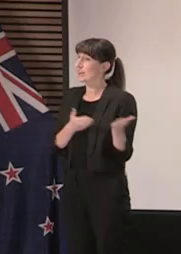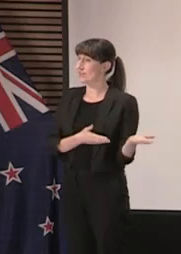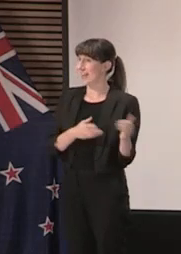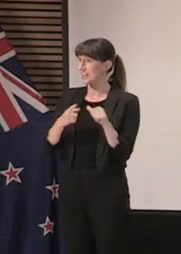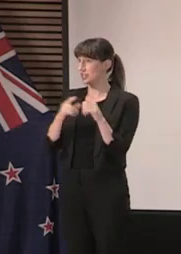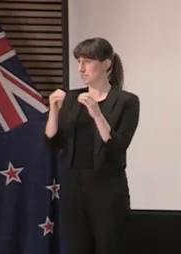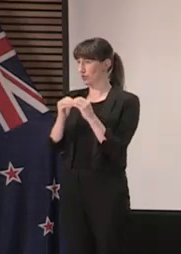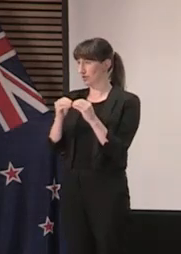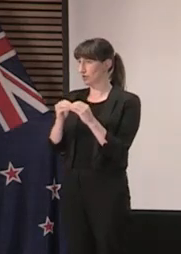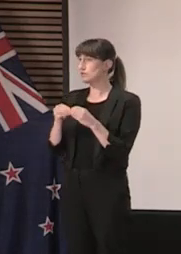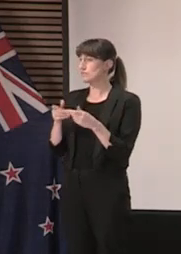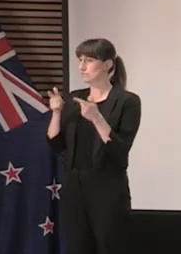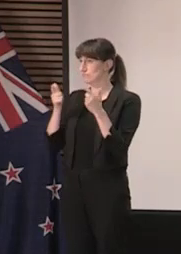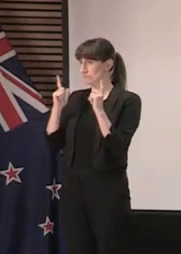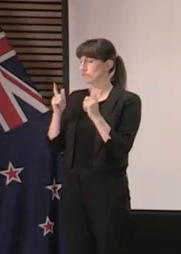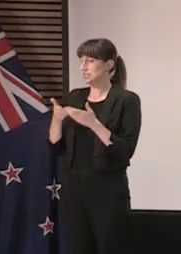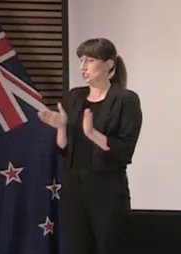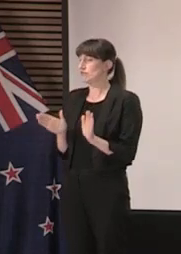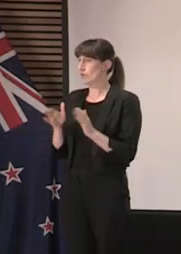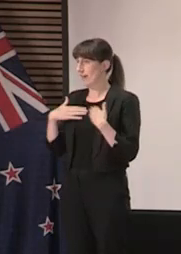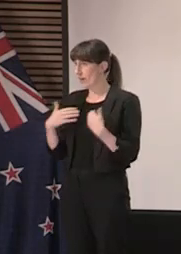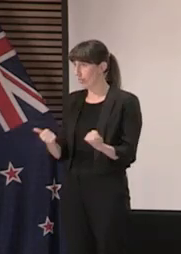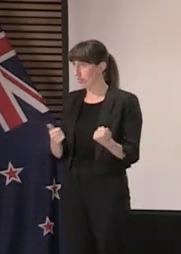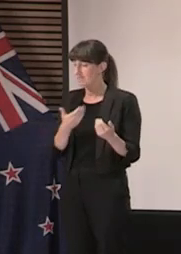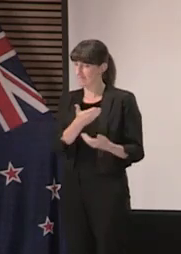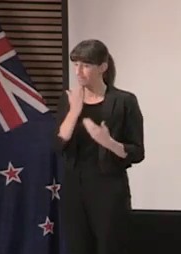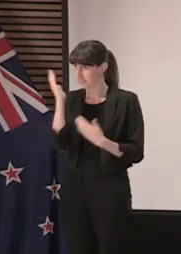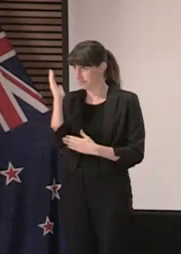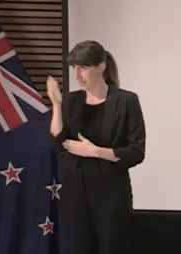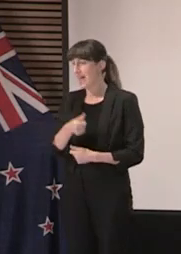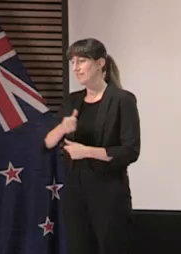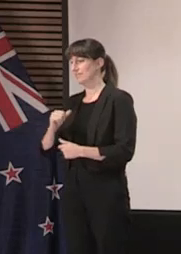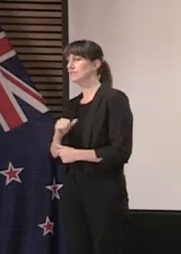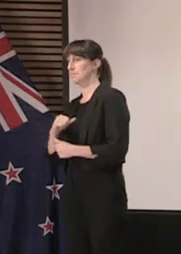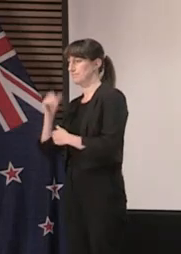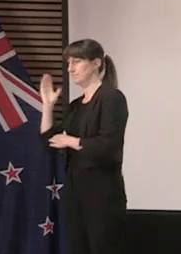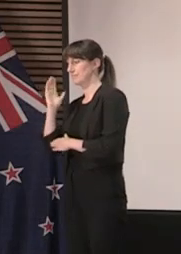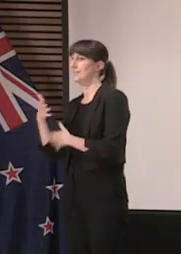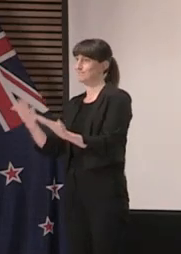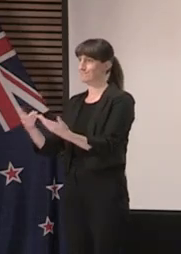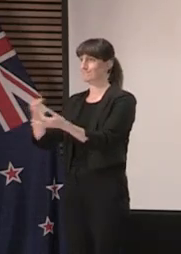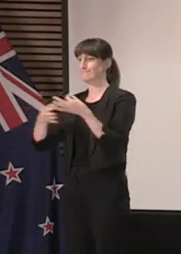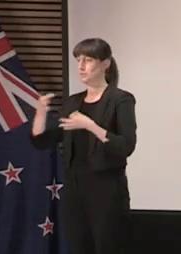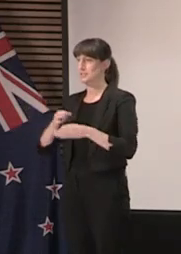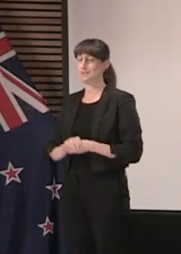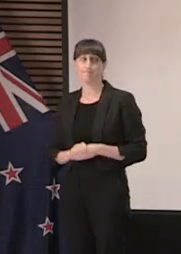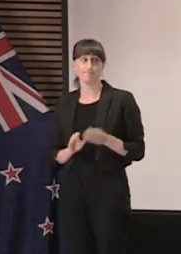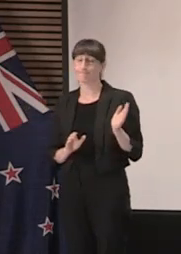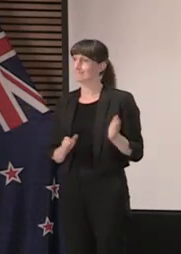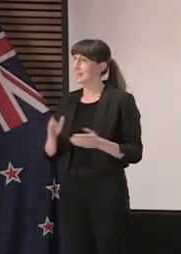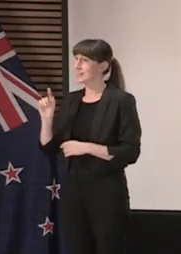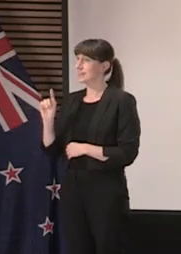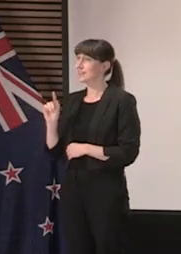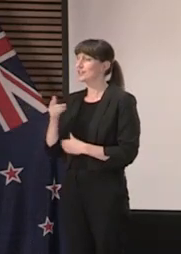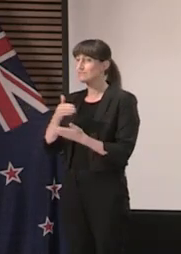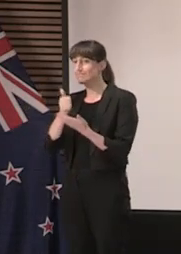Ashley Bloomfield, for an update. Then I'll make the usual set of comments before taking questions. Dr. Bloomfield. Thank you, Prime Minister. Kia ora koutou katoa.